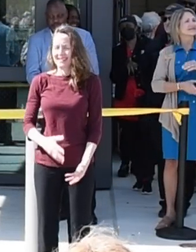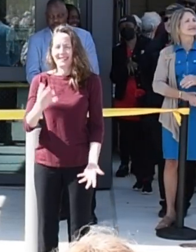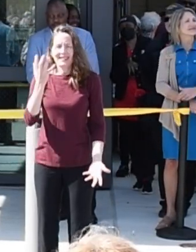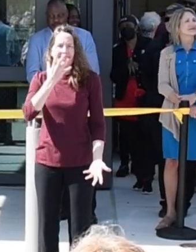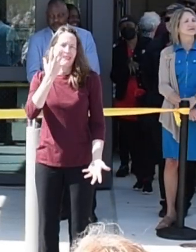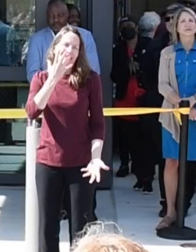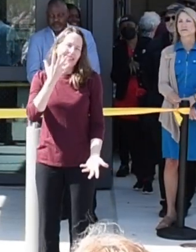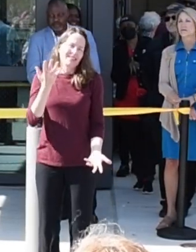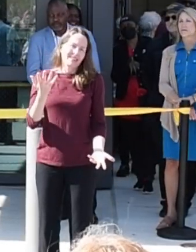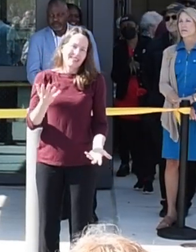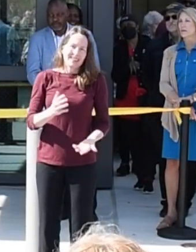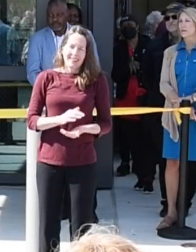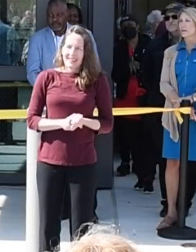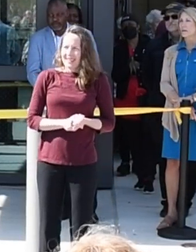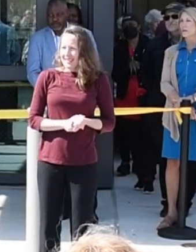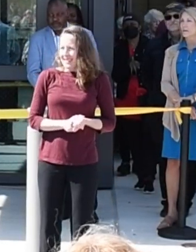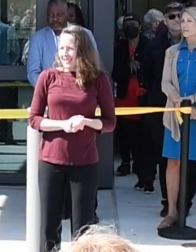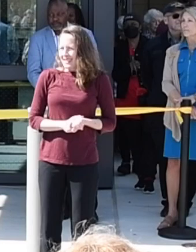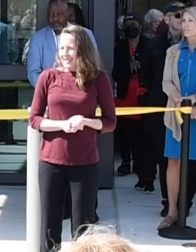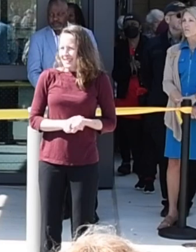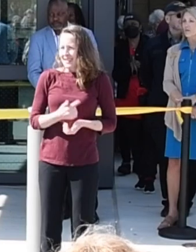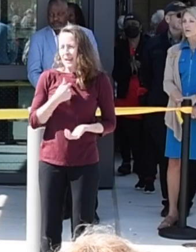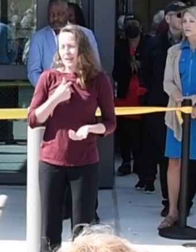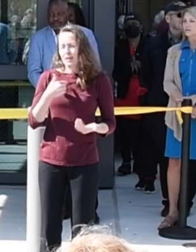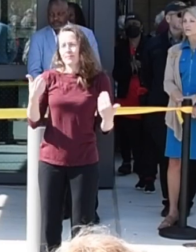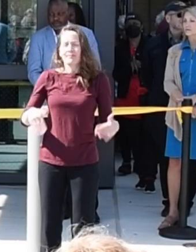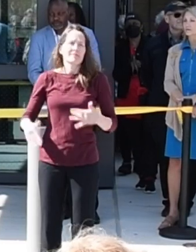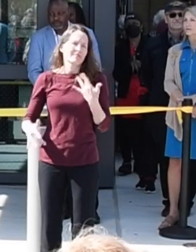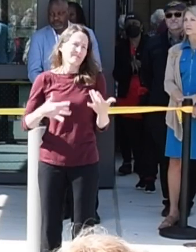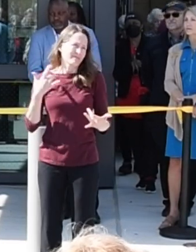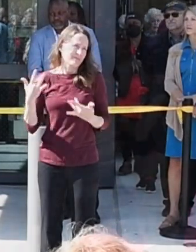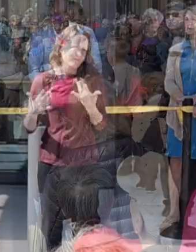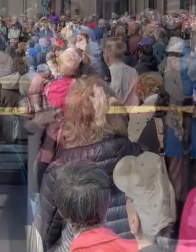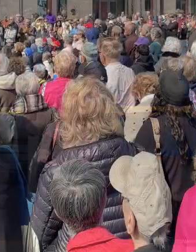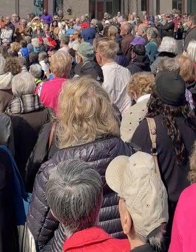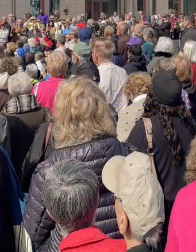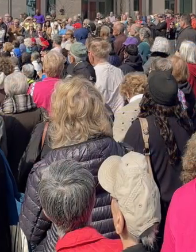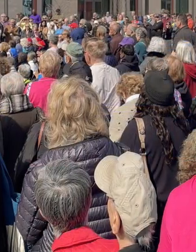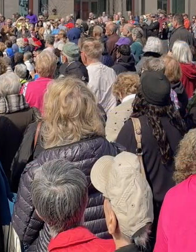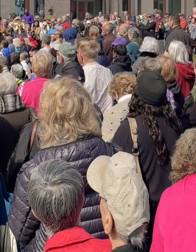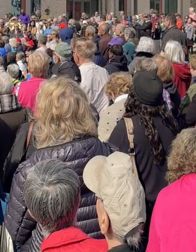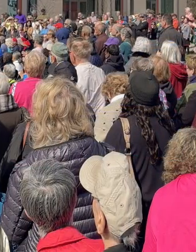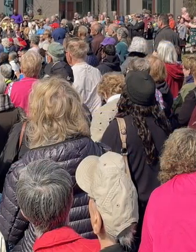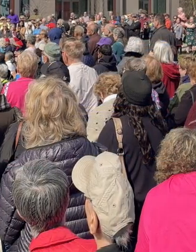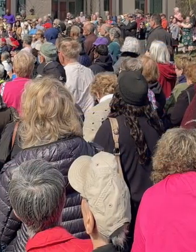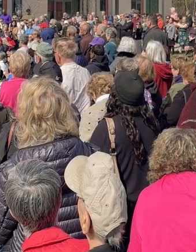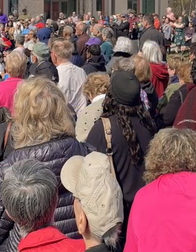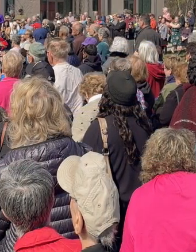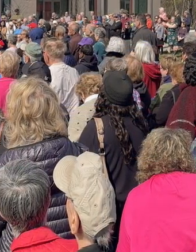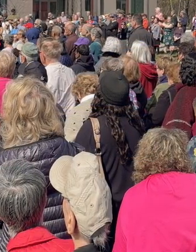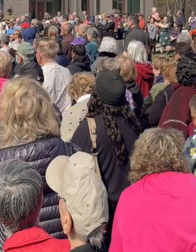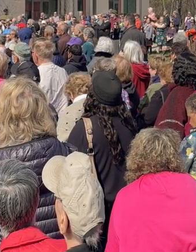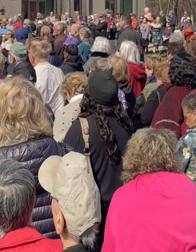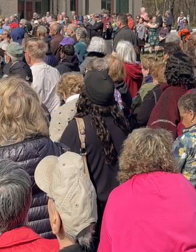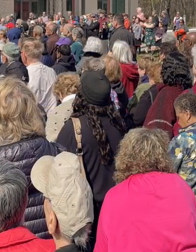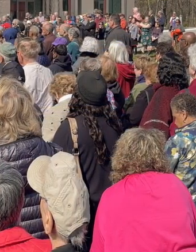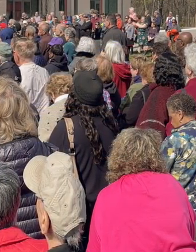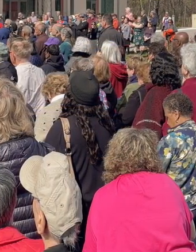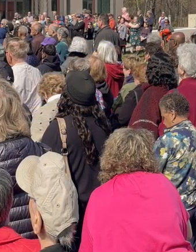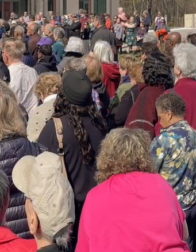Wow. I am so excited that we had a party and people actually showed up.